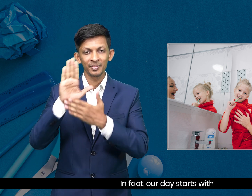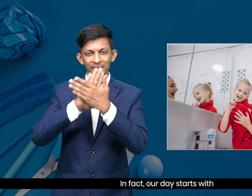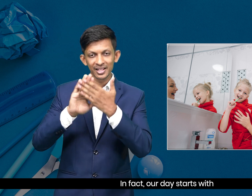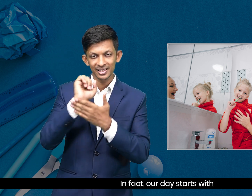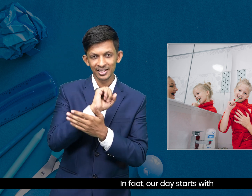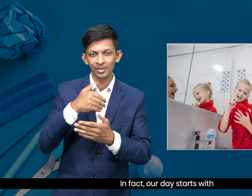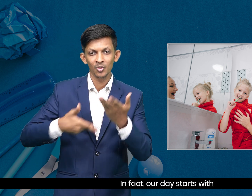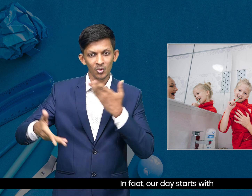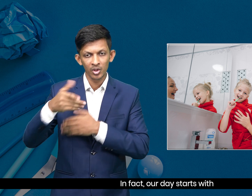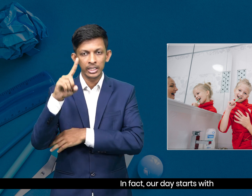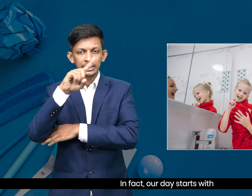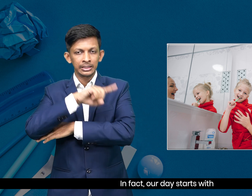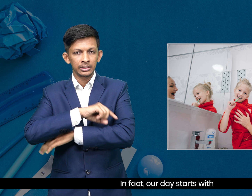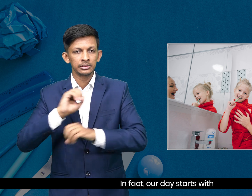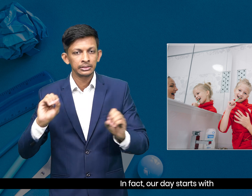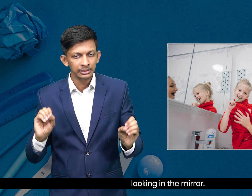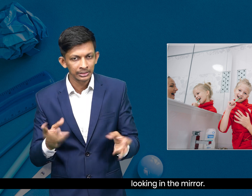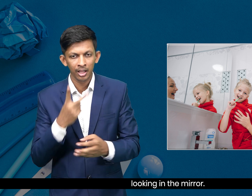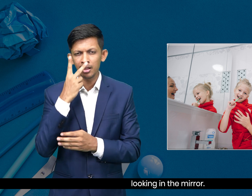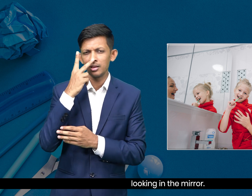In fact, our day starts with looking in the mirror.